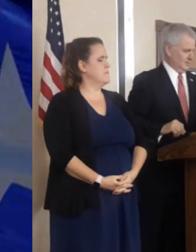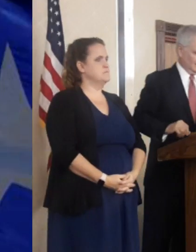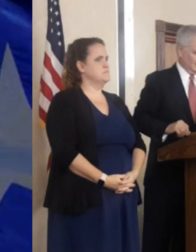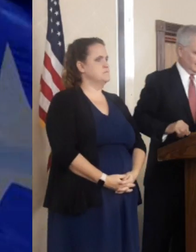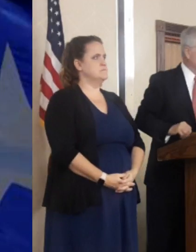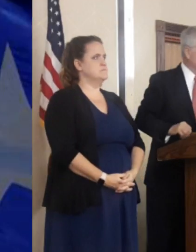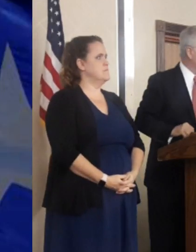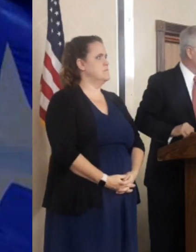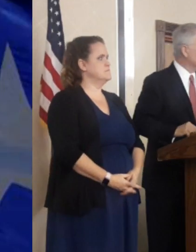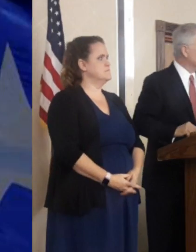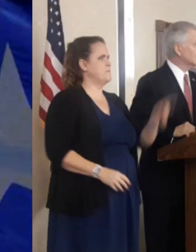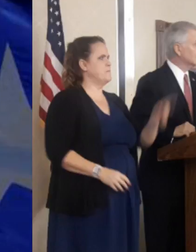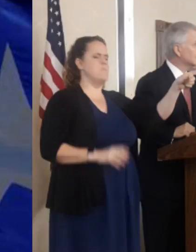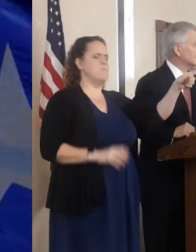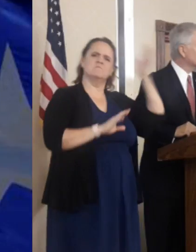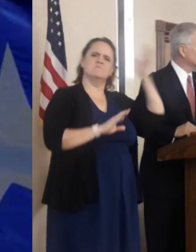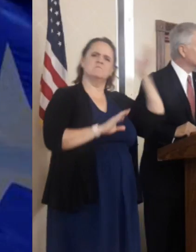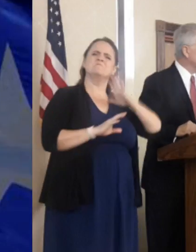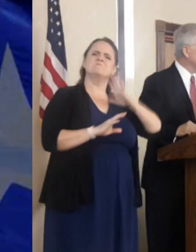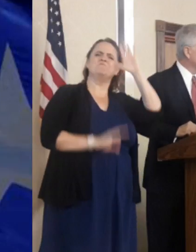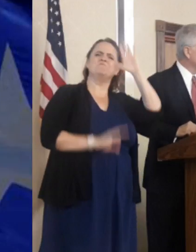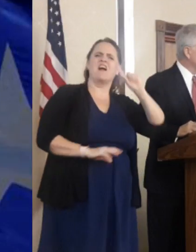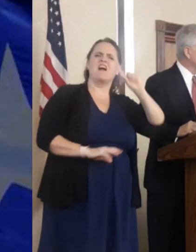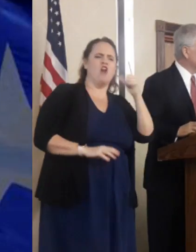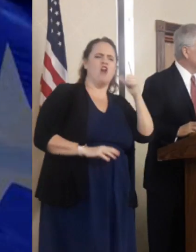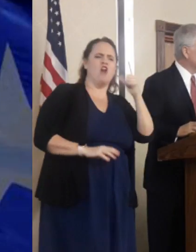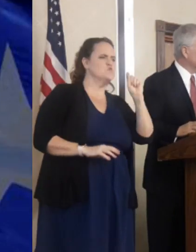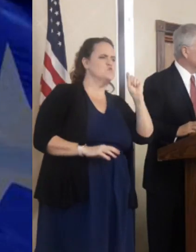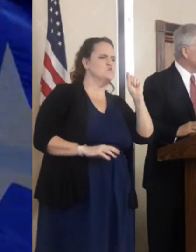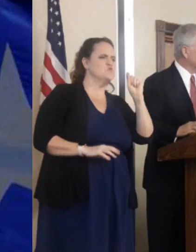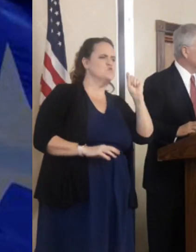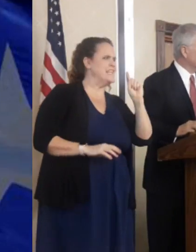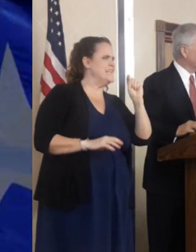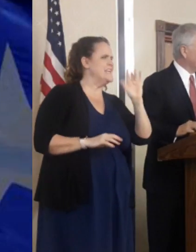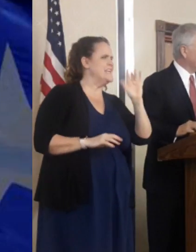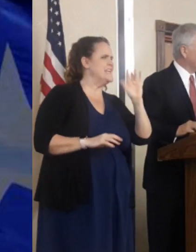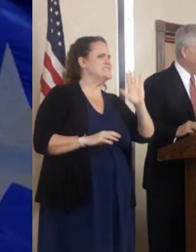Mr. Chairman, wasn't that $1.20 about the equivalent of the cost of a cone of ice cream?